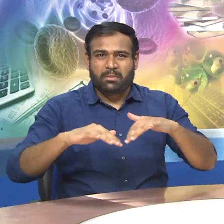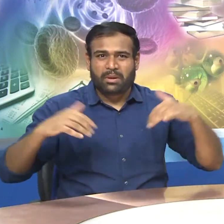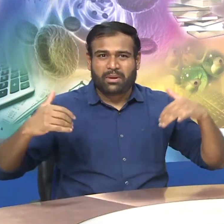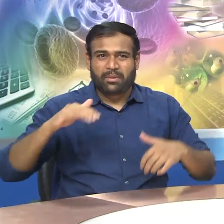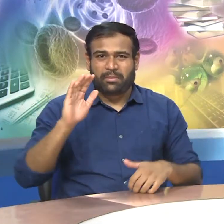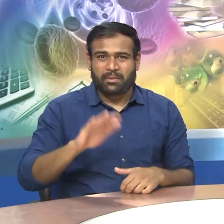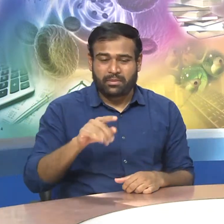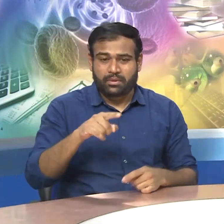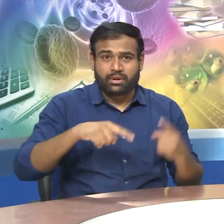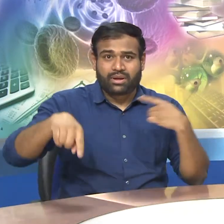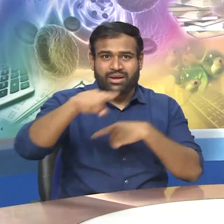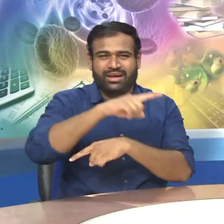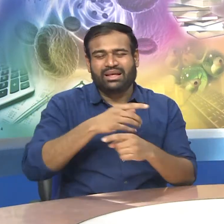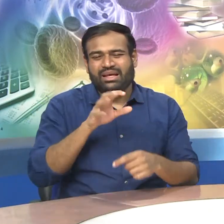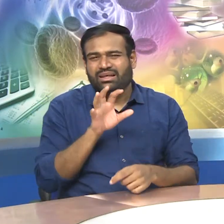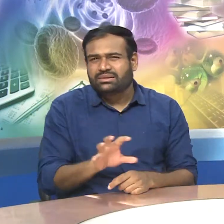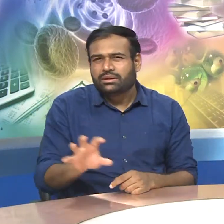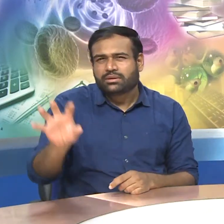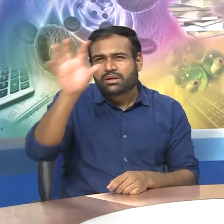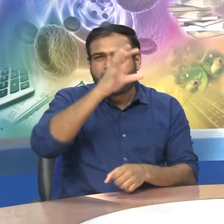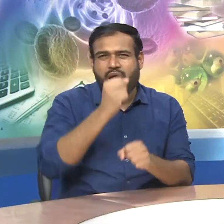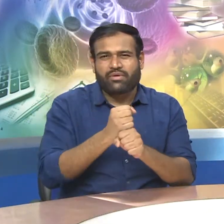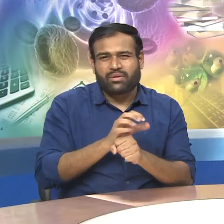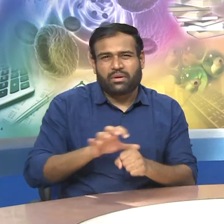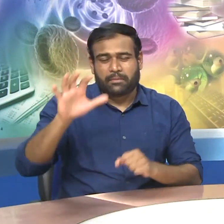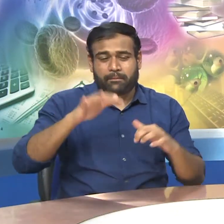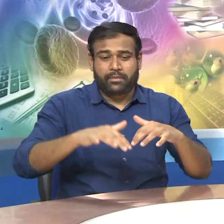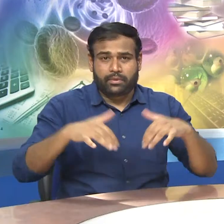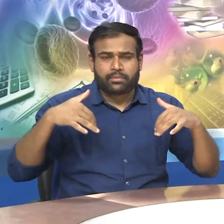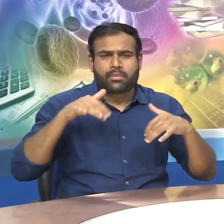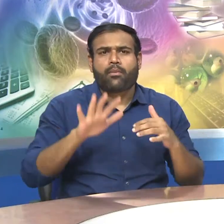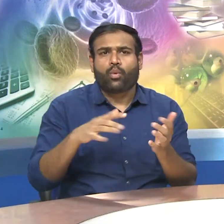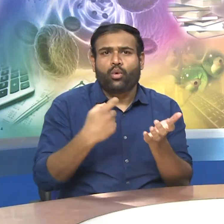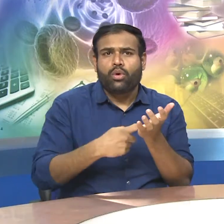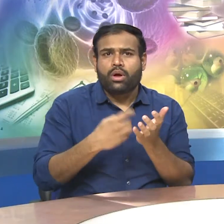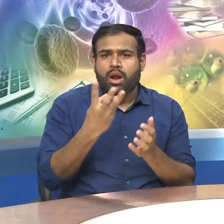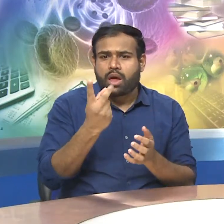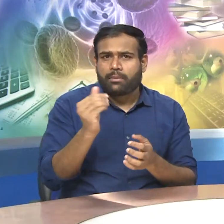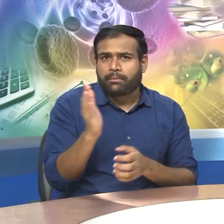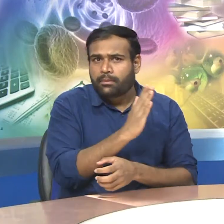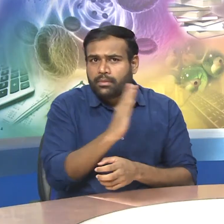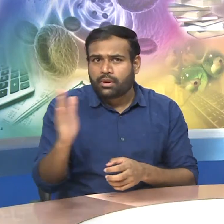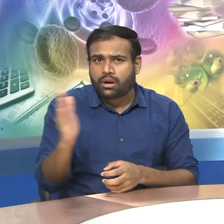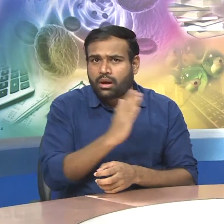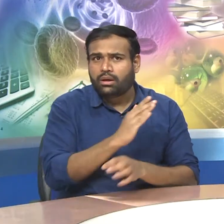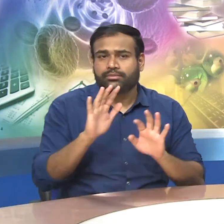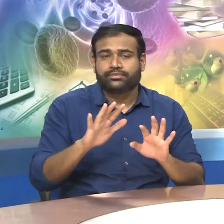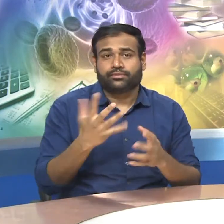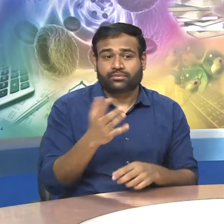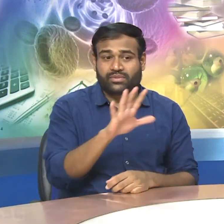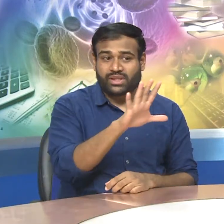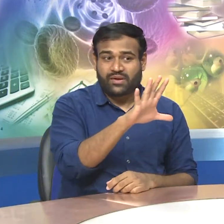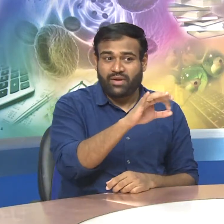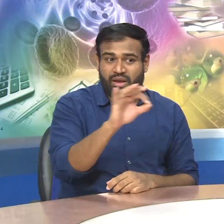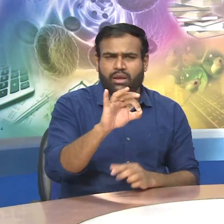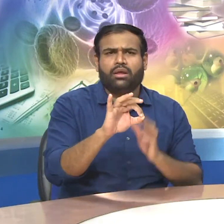Numbers of Vidhan Sabha members cannot be more than 500 and not less than 60.